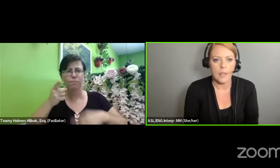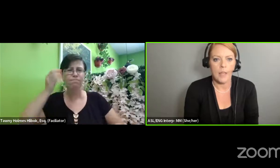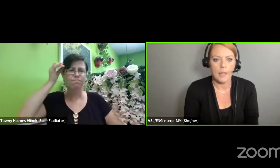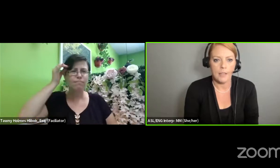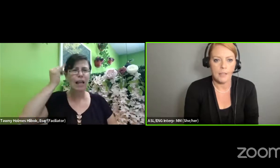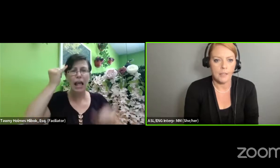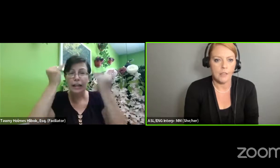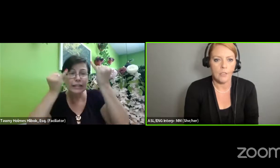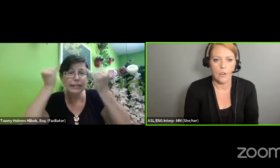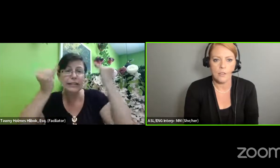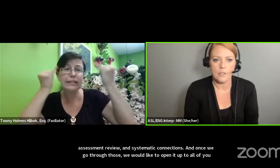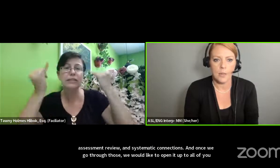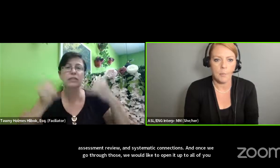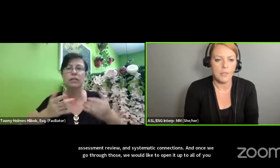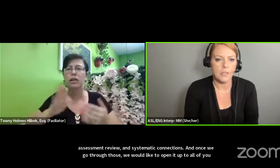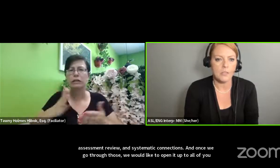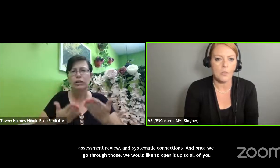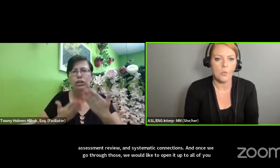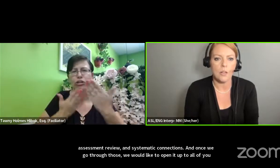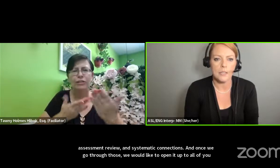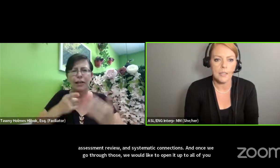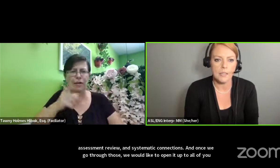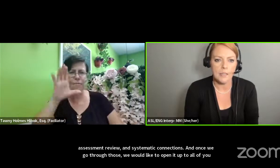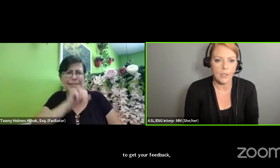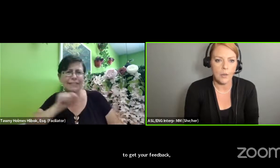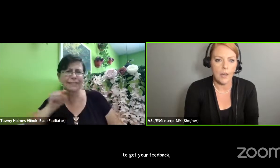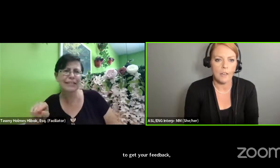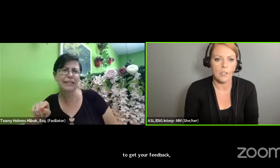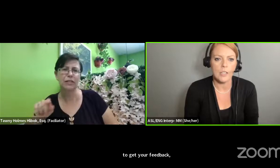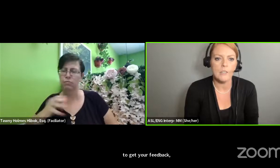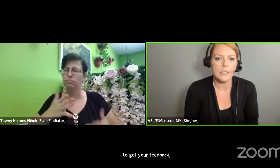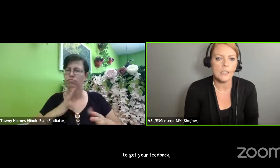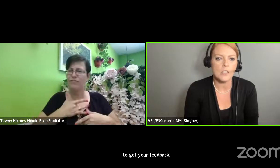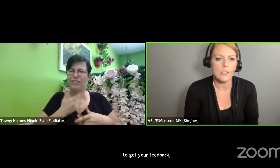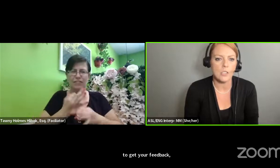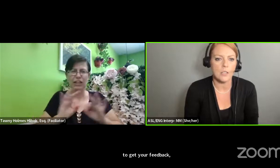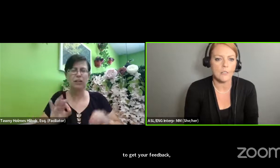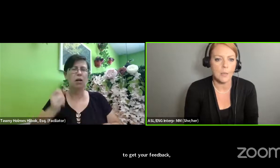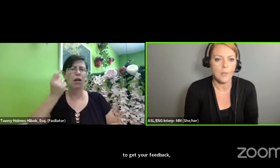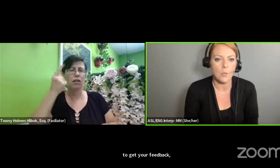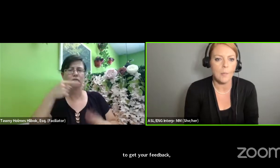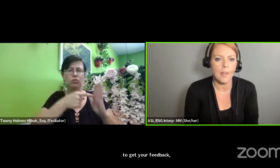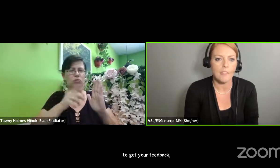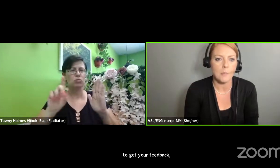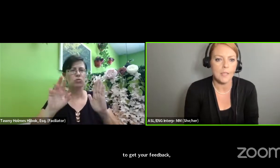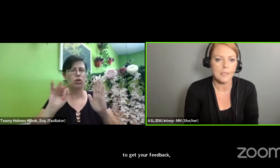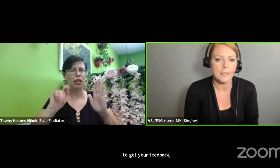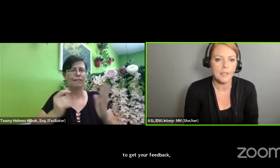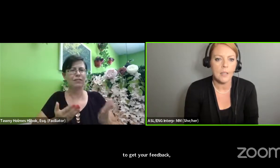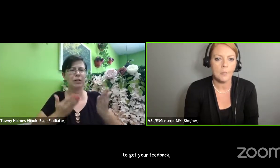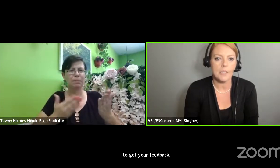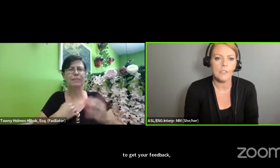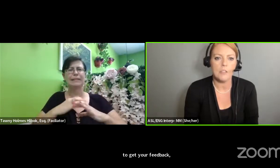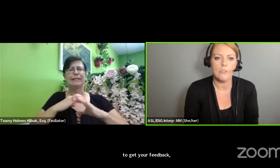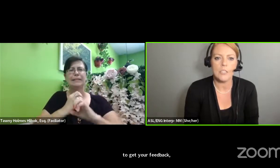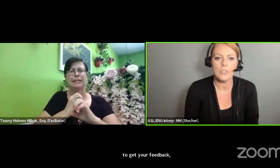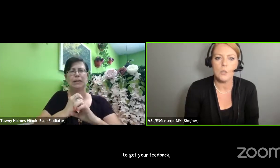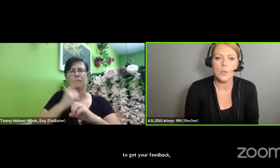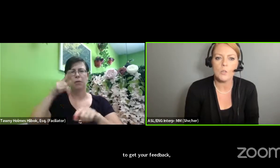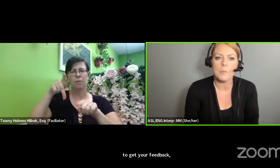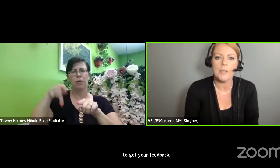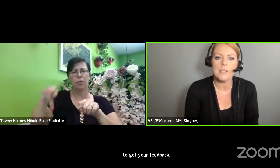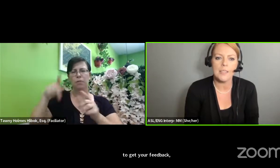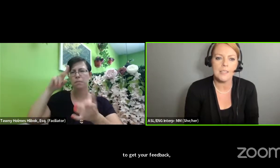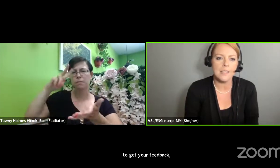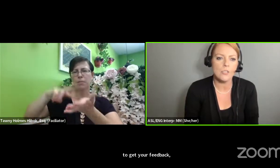welcome any thoughts, opinions, or ideas that you have, or even a suggestion of something we may have missed. Please feel free to